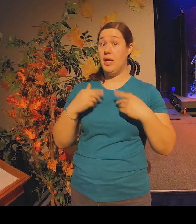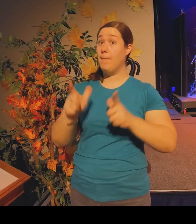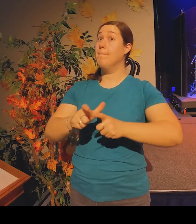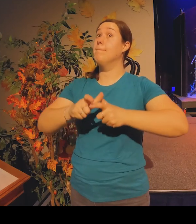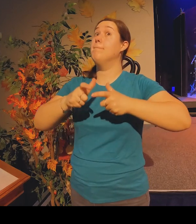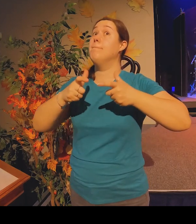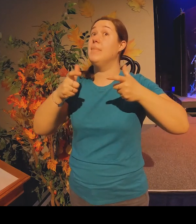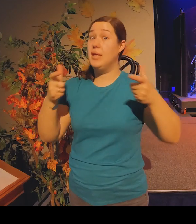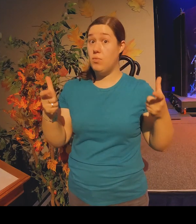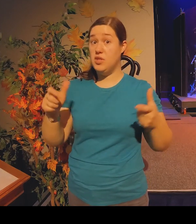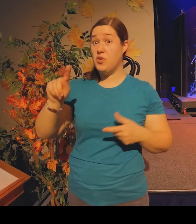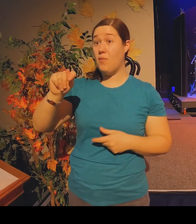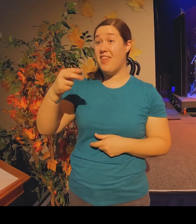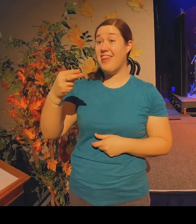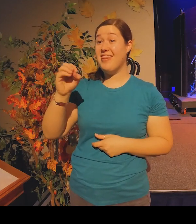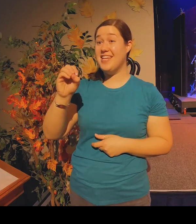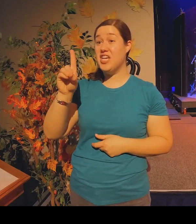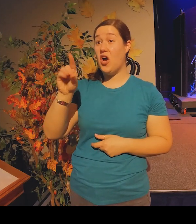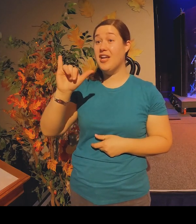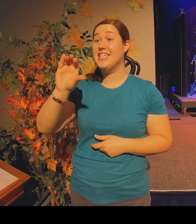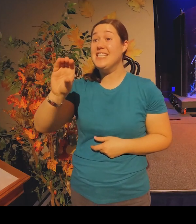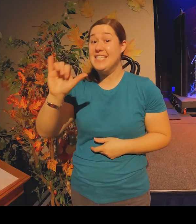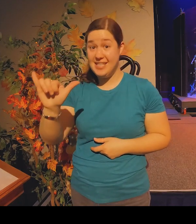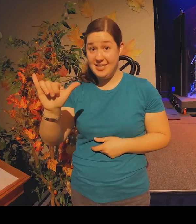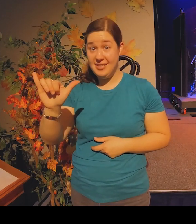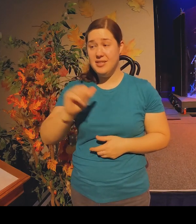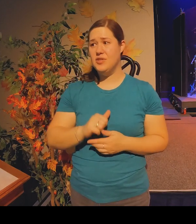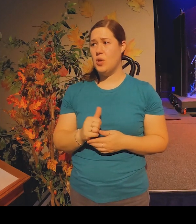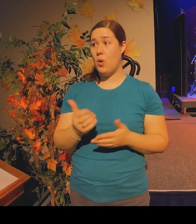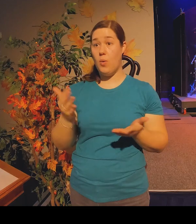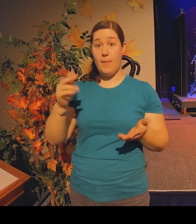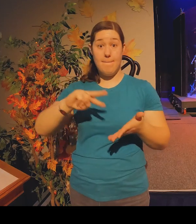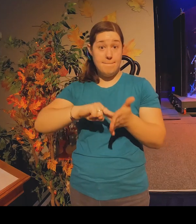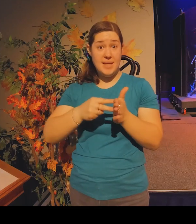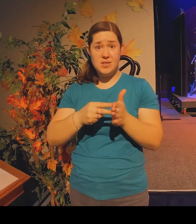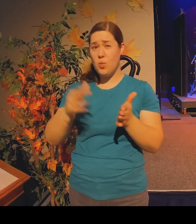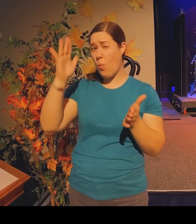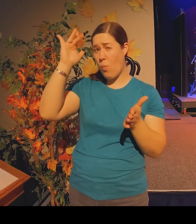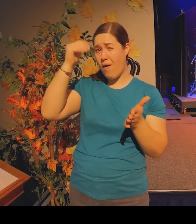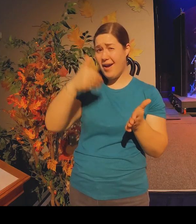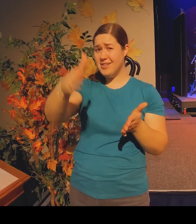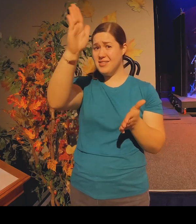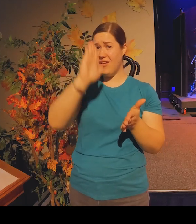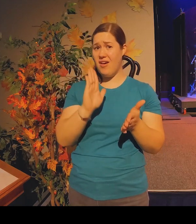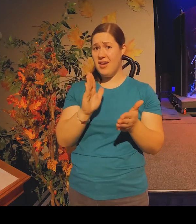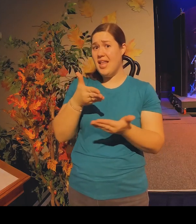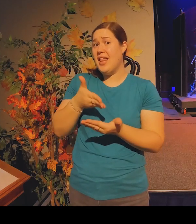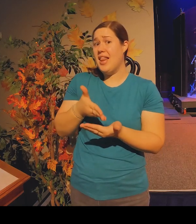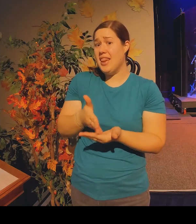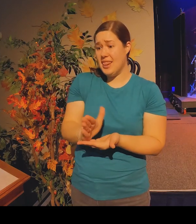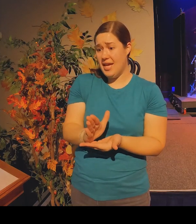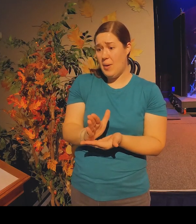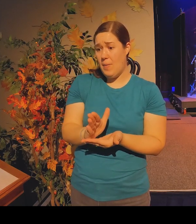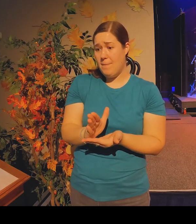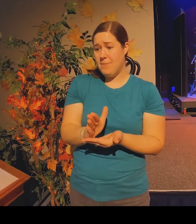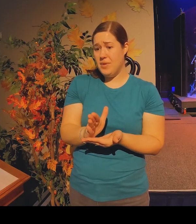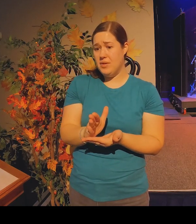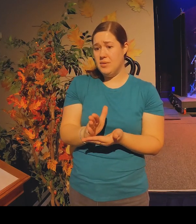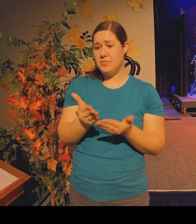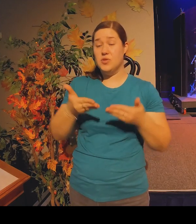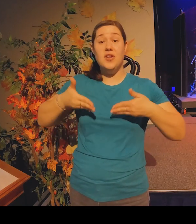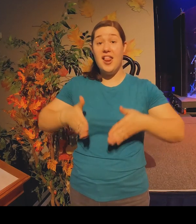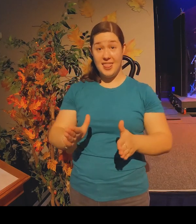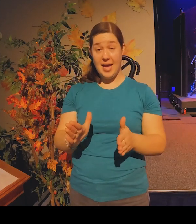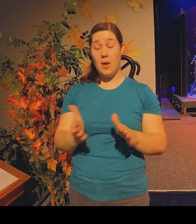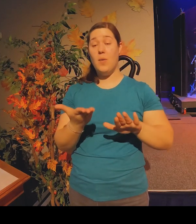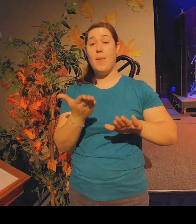theodicy question. And my answer was this: everything that happens to us is not God's will, but God has a will in everything that happens